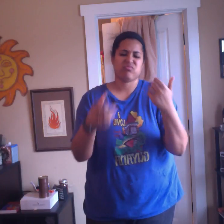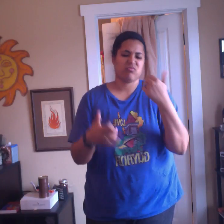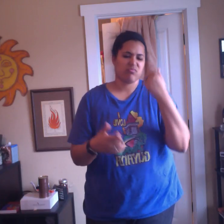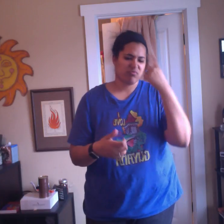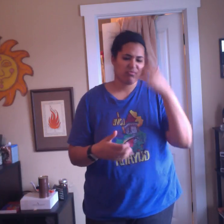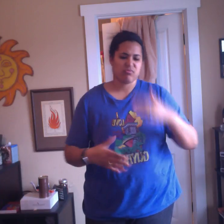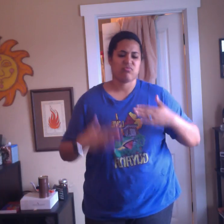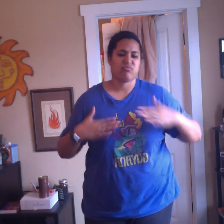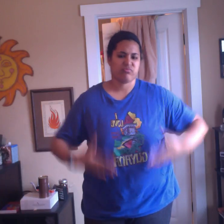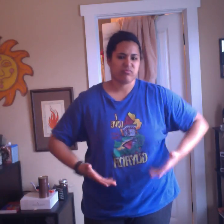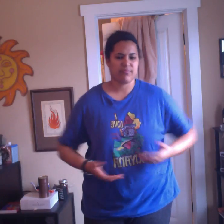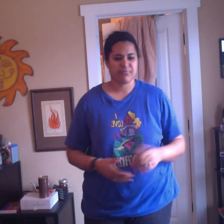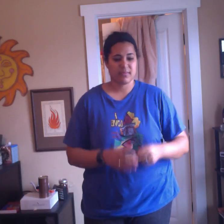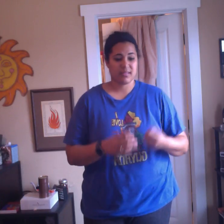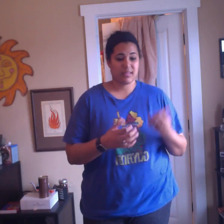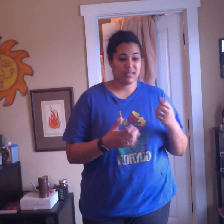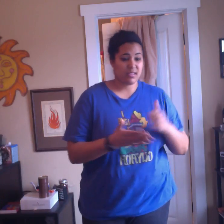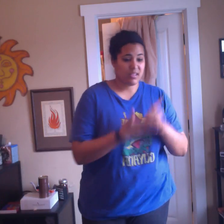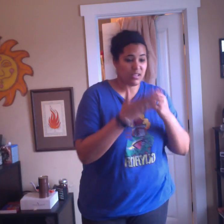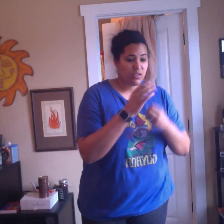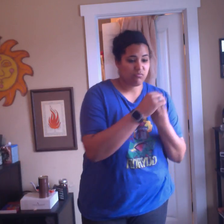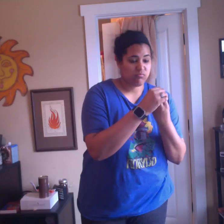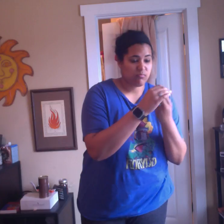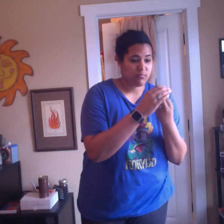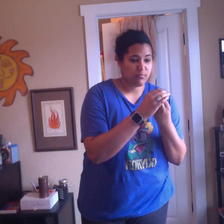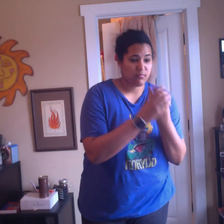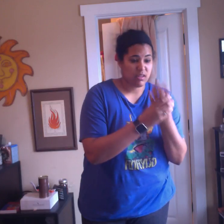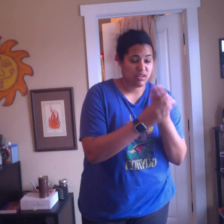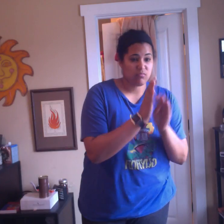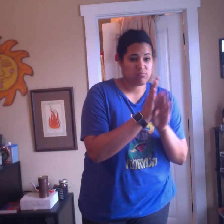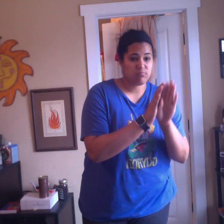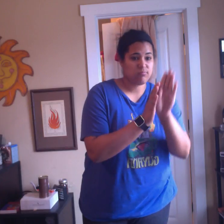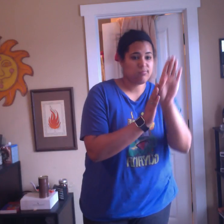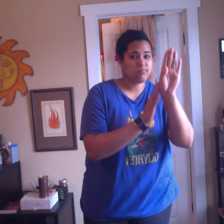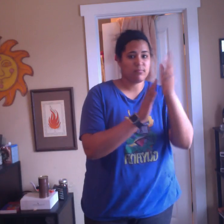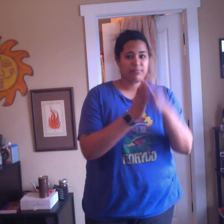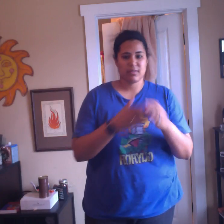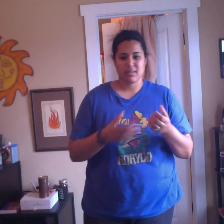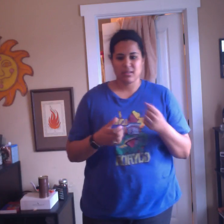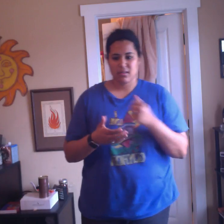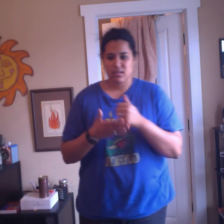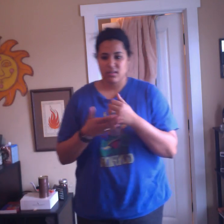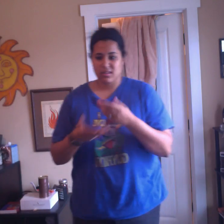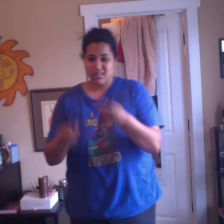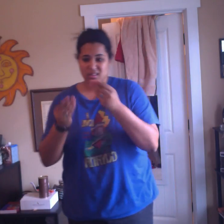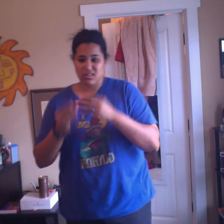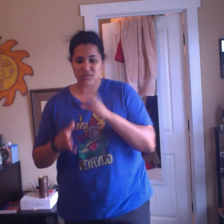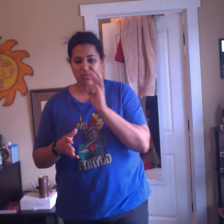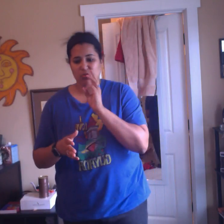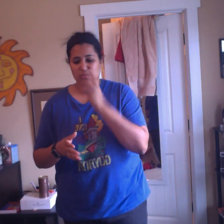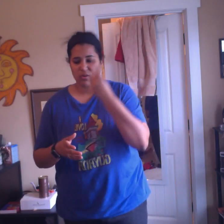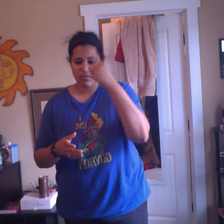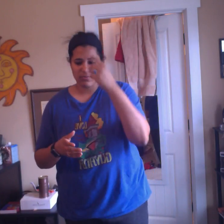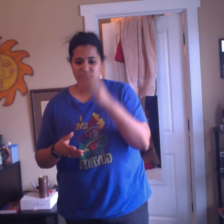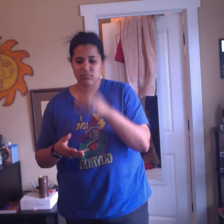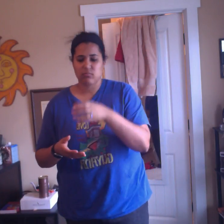breathing. It's why we have food to eat and access to clean water to drink. And that's why it's so important to measure and keep track of it. Since